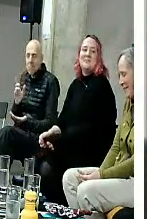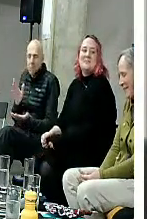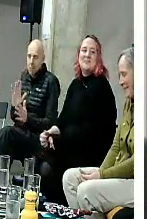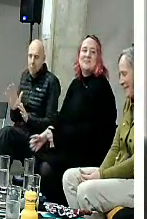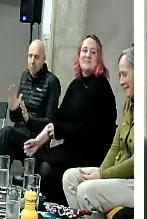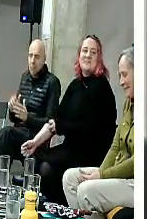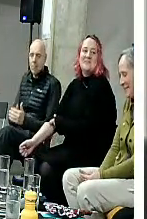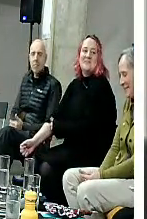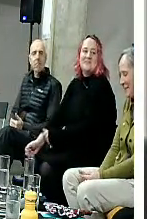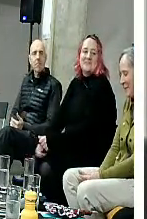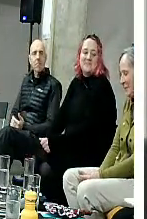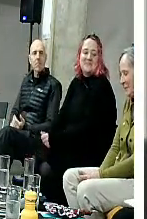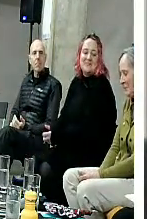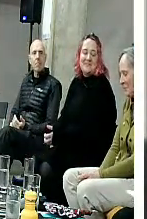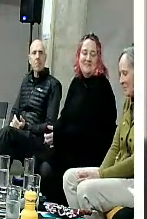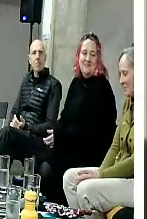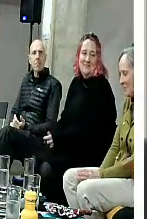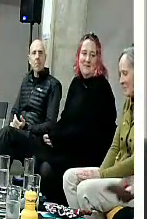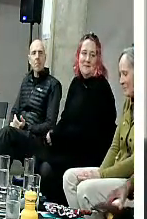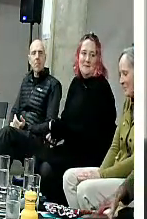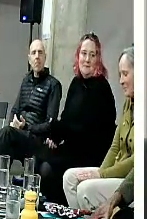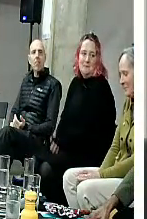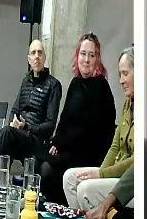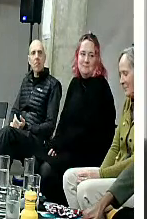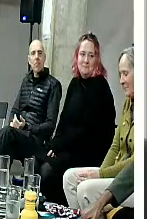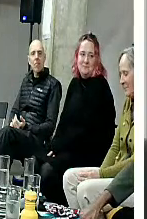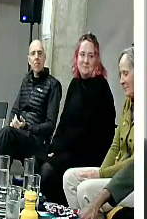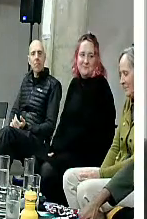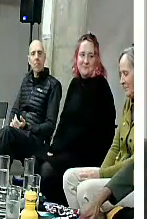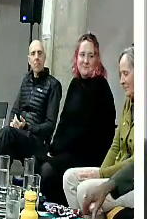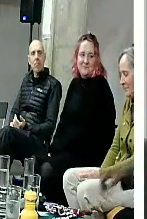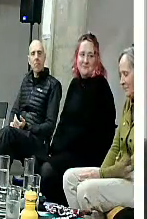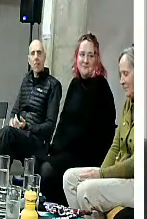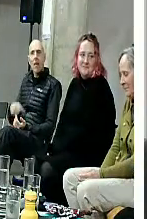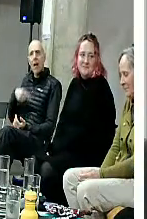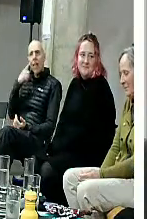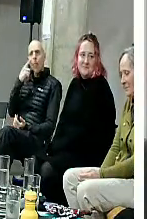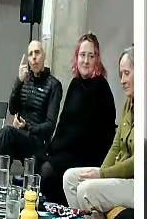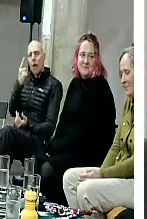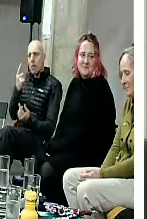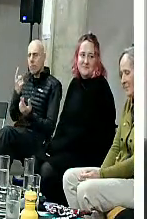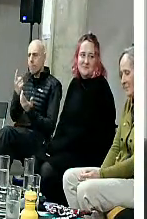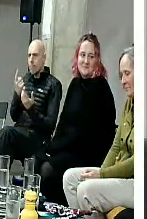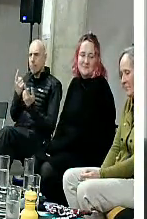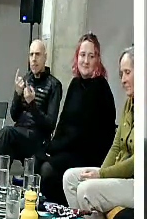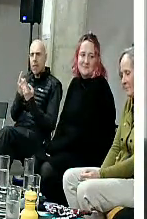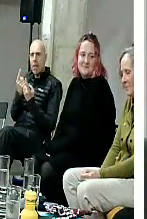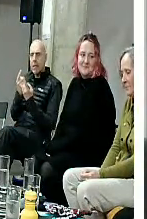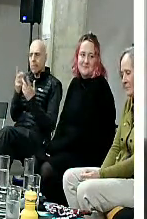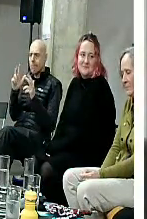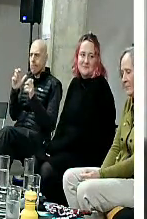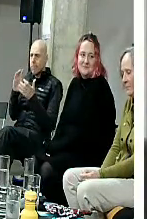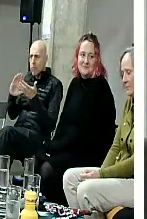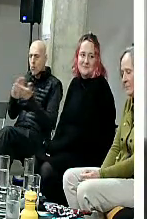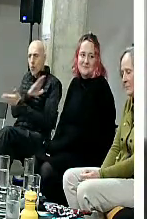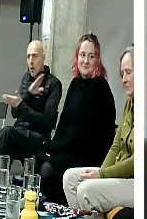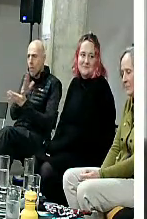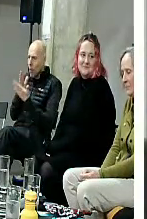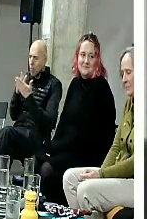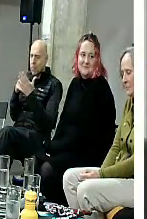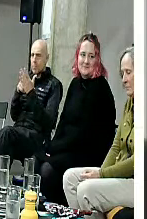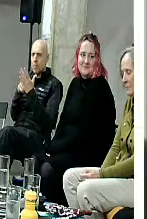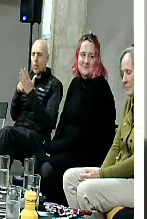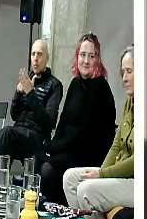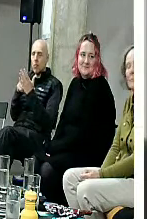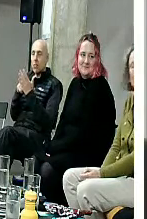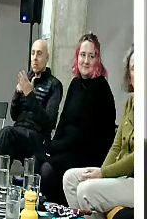all. And I think one of the things that was joyful, if you like, about it, or so important, was